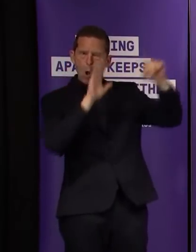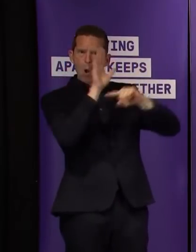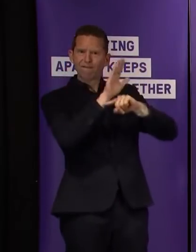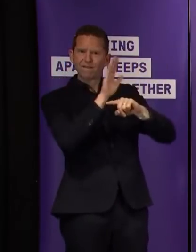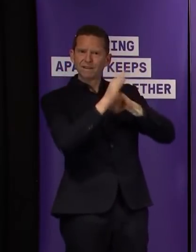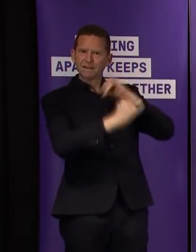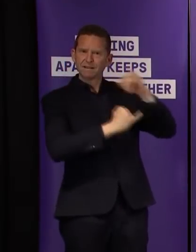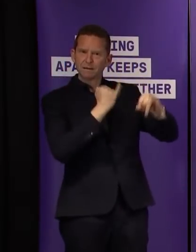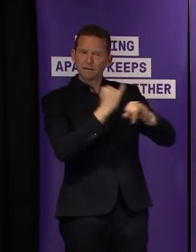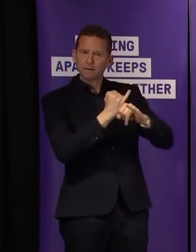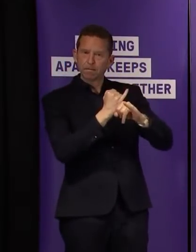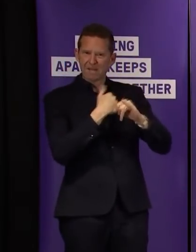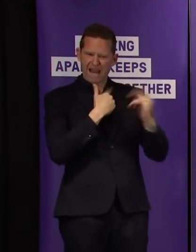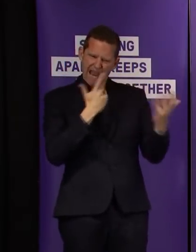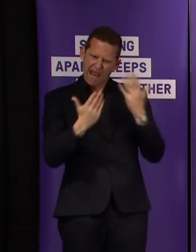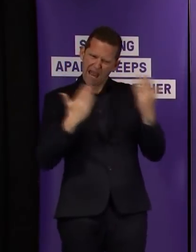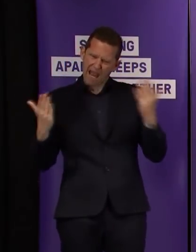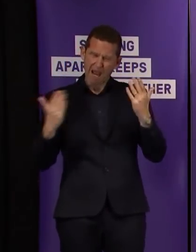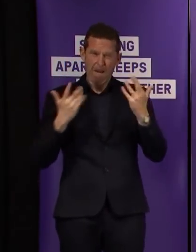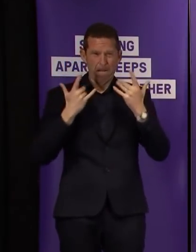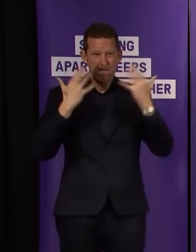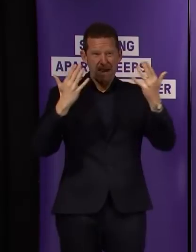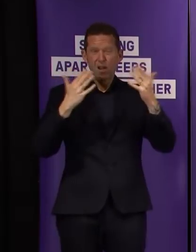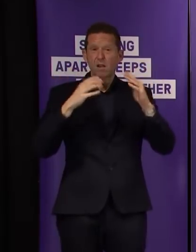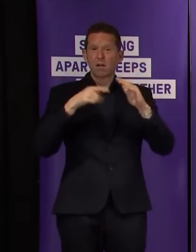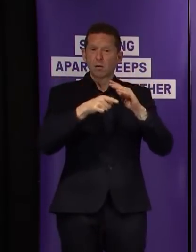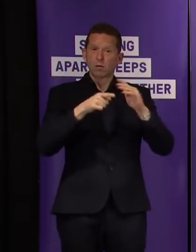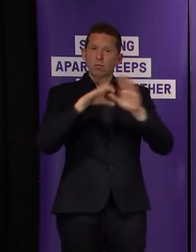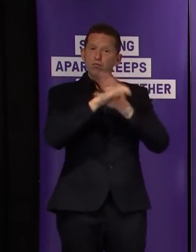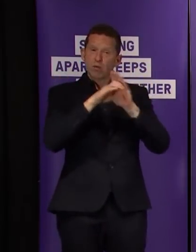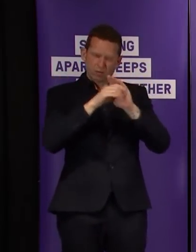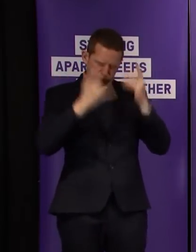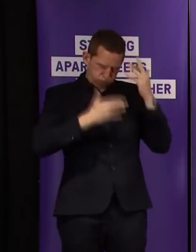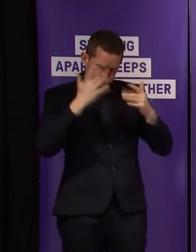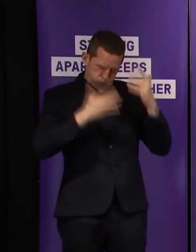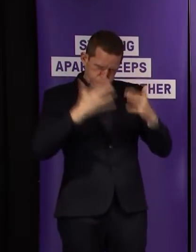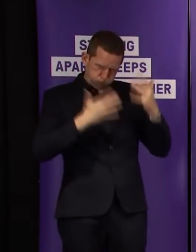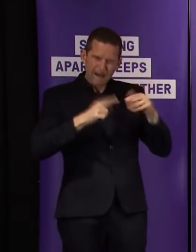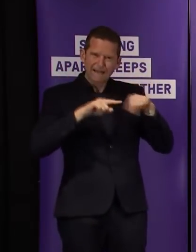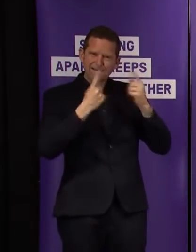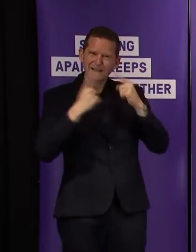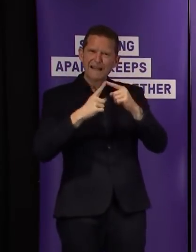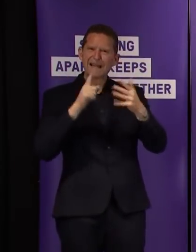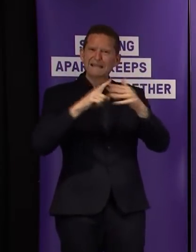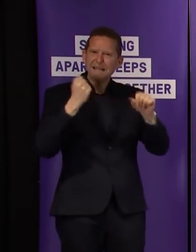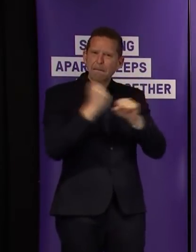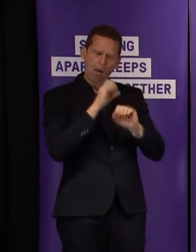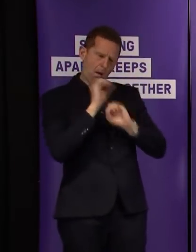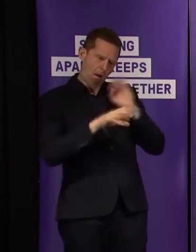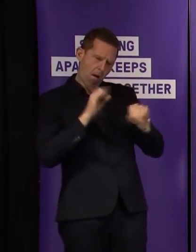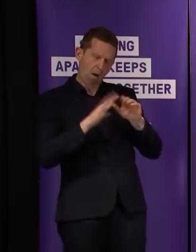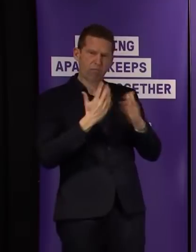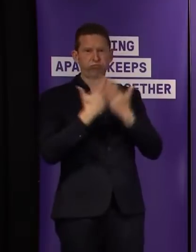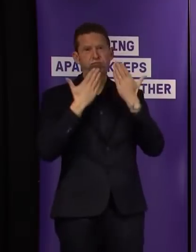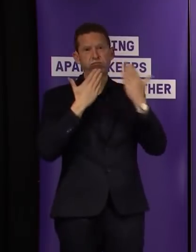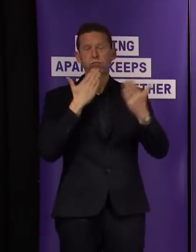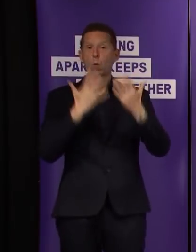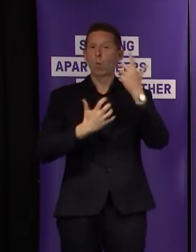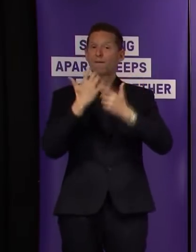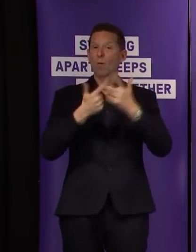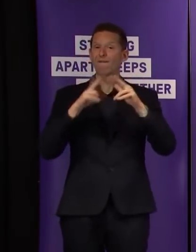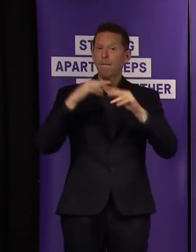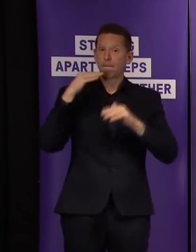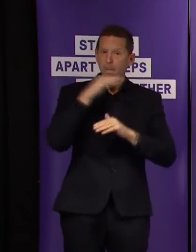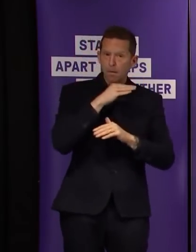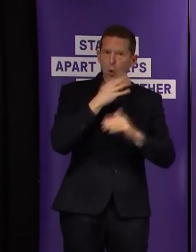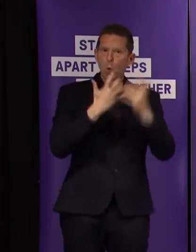than 1,000 different scenarios have been put into this supercomputer. We're very grateful to for the assistance of the University of Melbourne and the University of